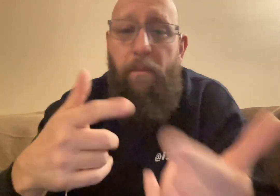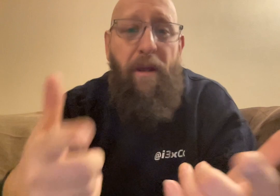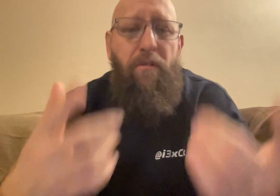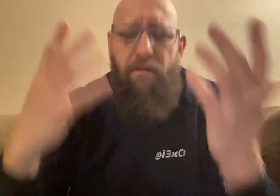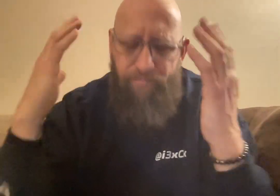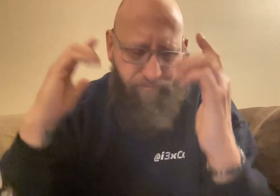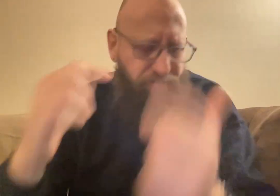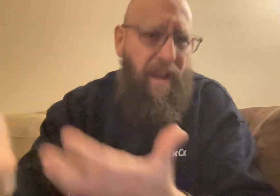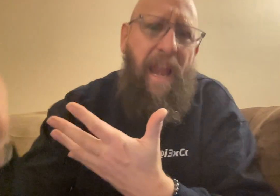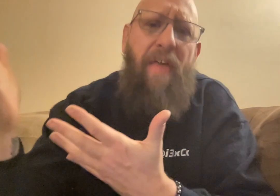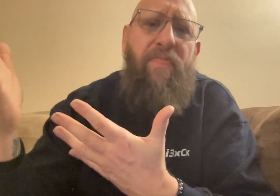about you.